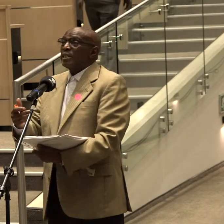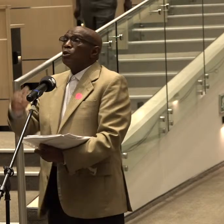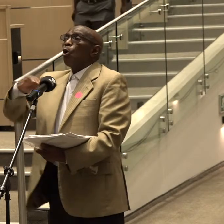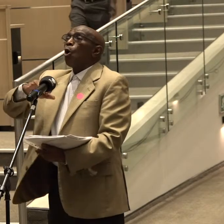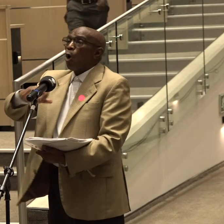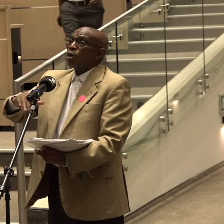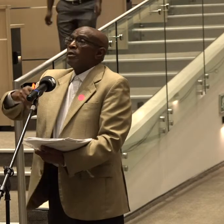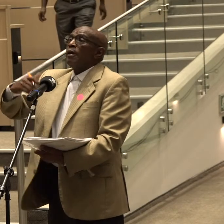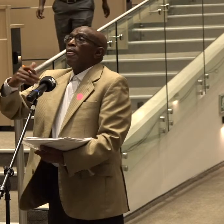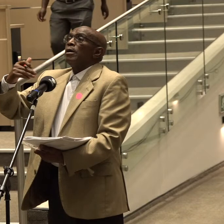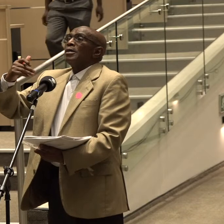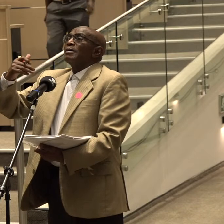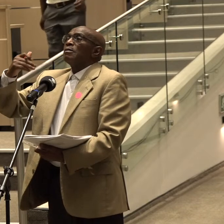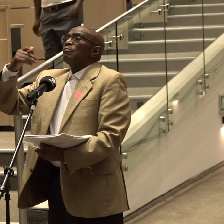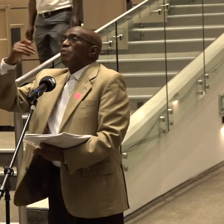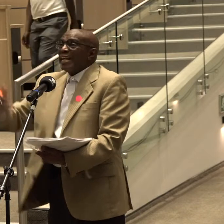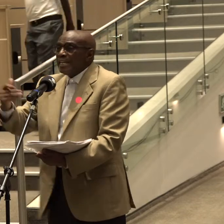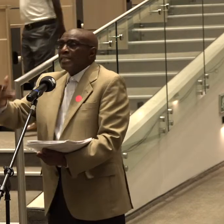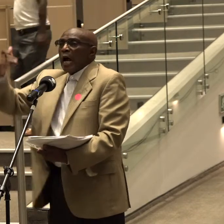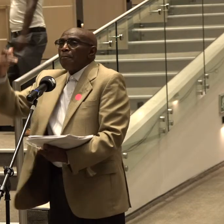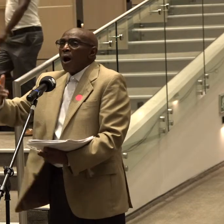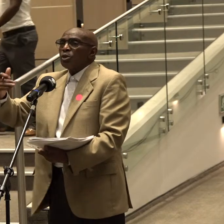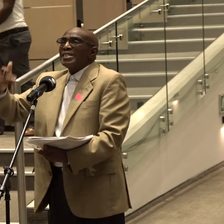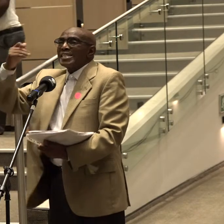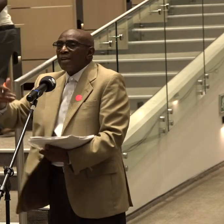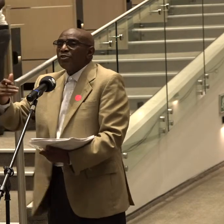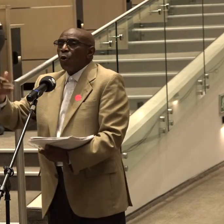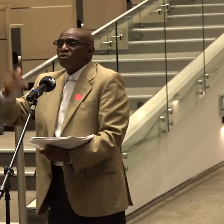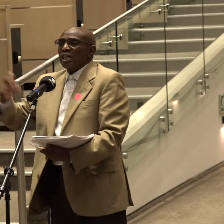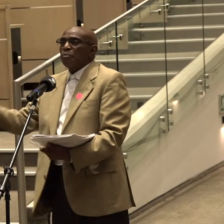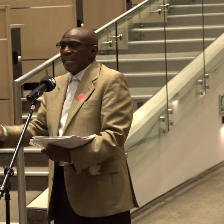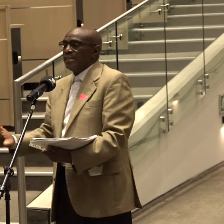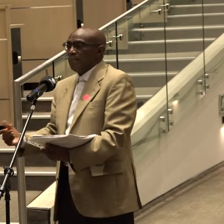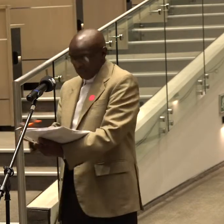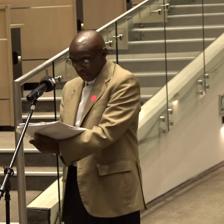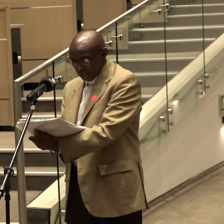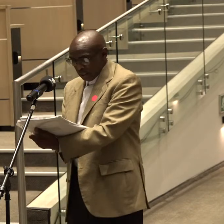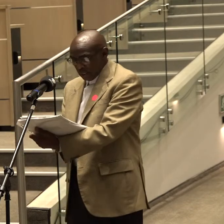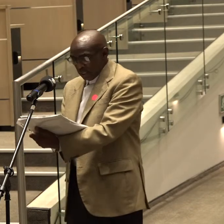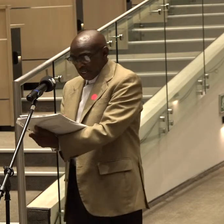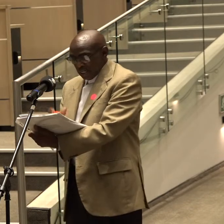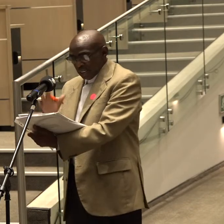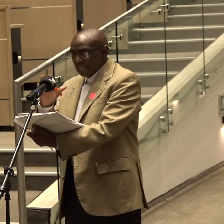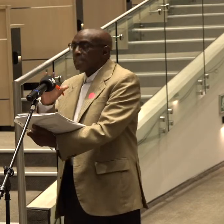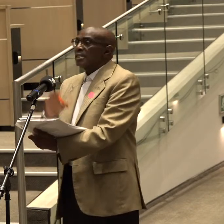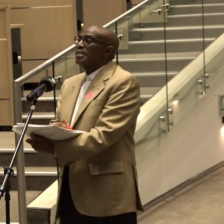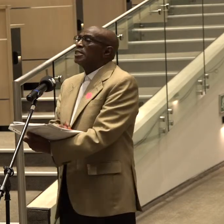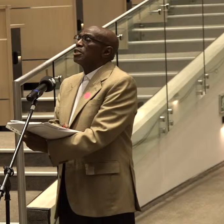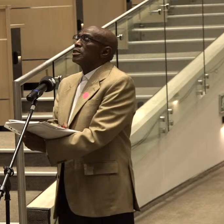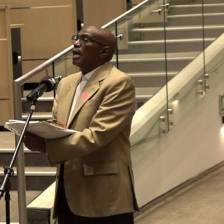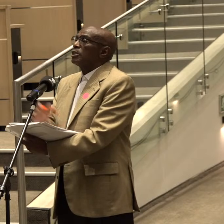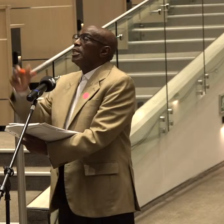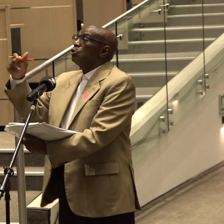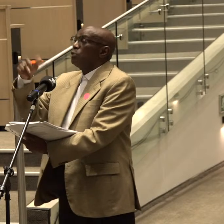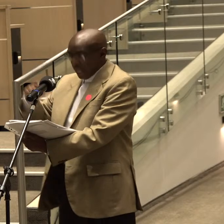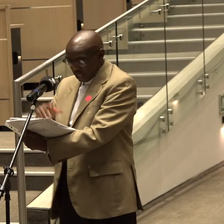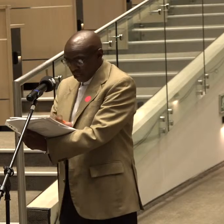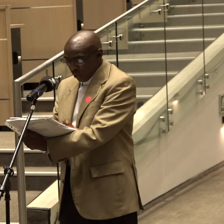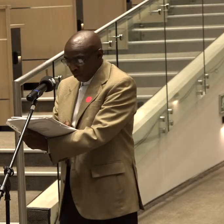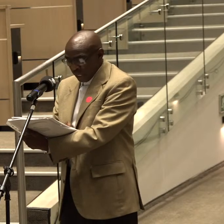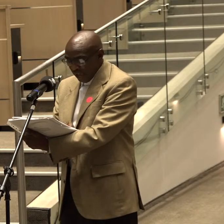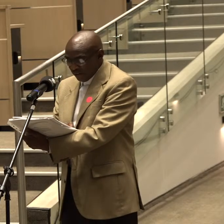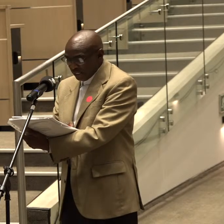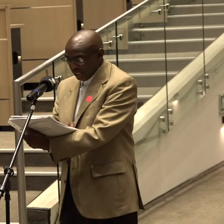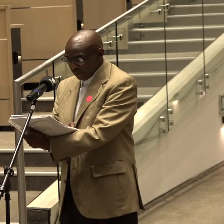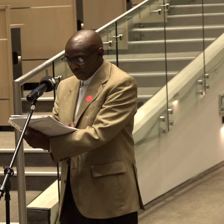the inspection or findings about the safety of that place since till today